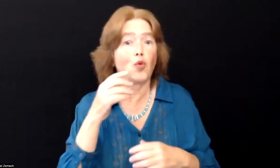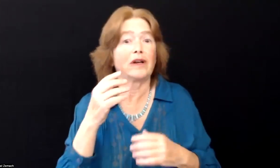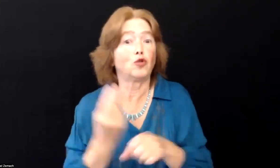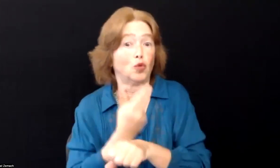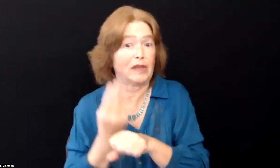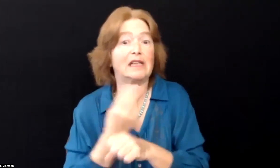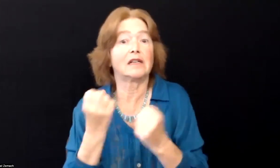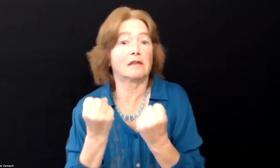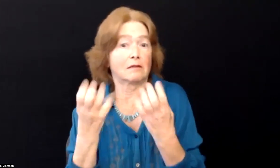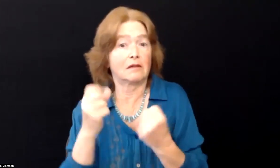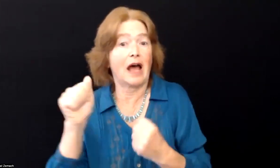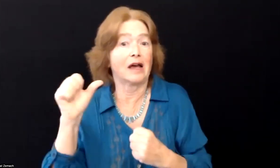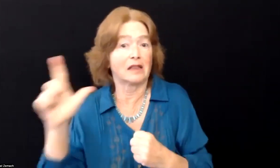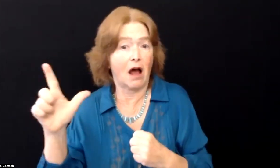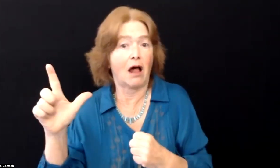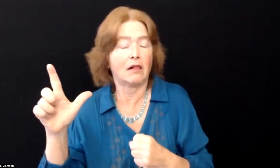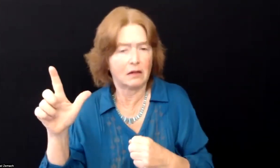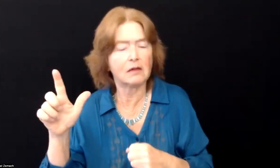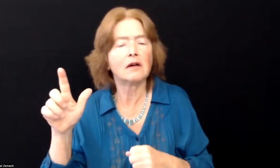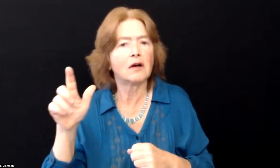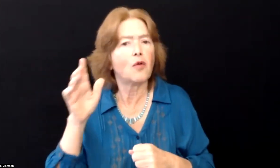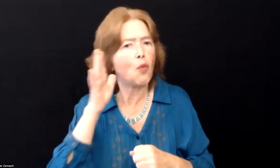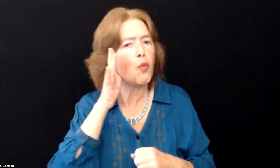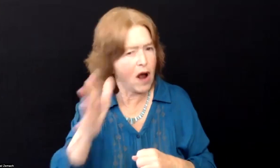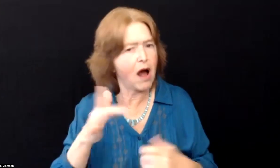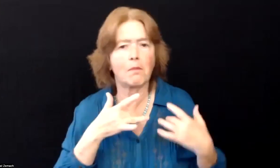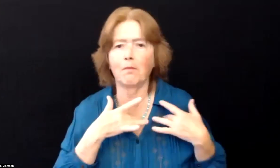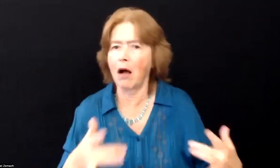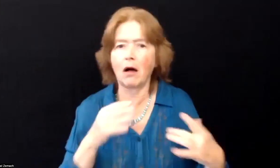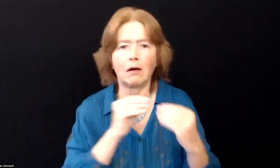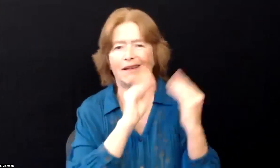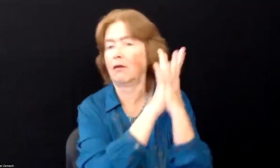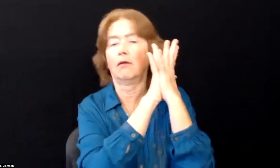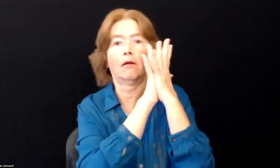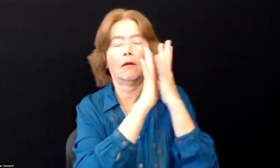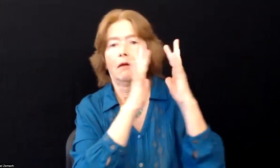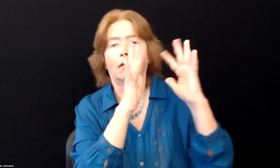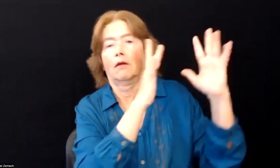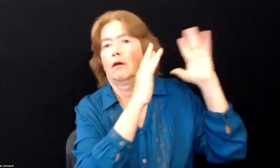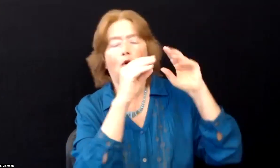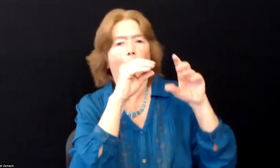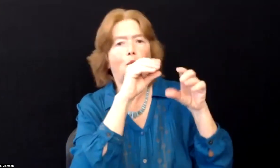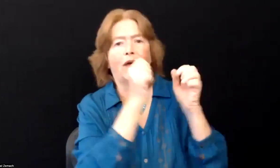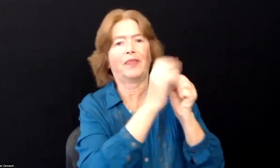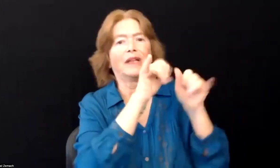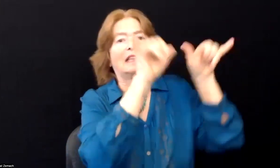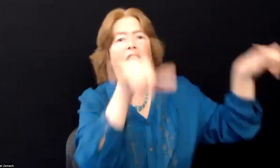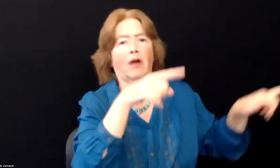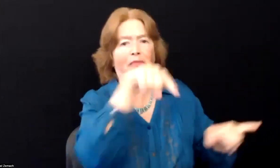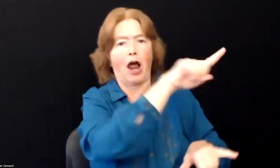very proud of being deaf and uses ASL in the school system, they are going to clash with